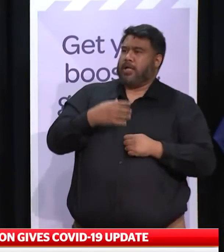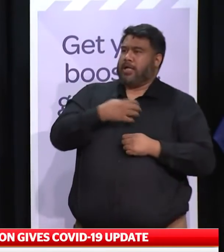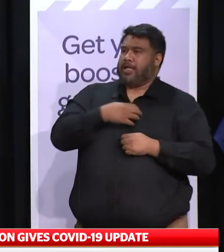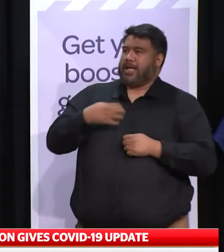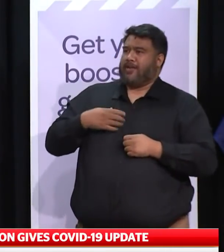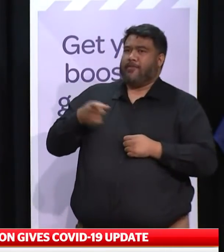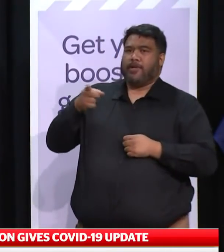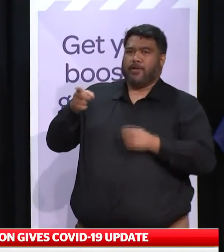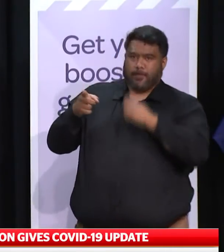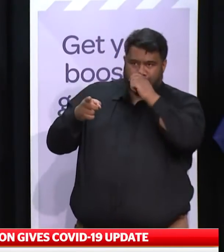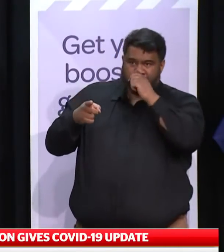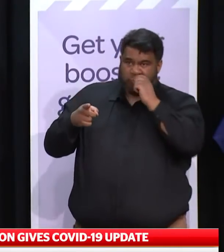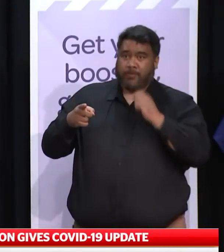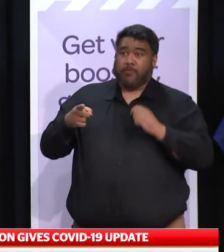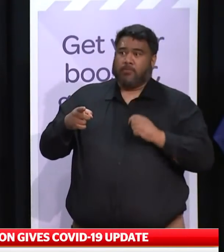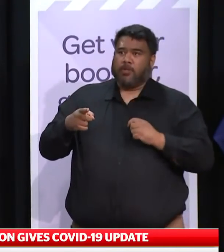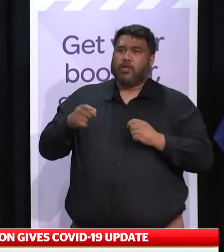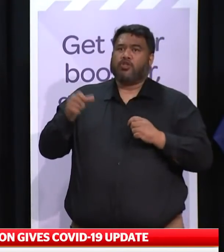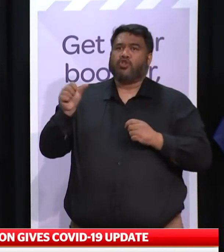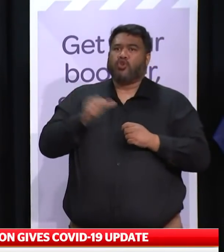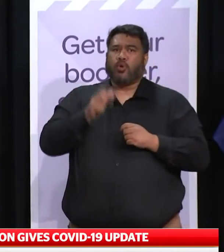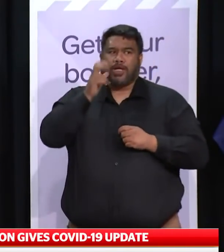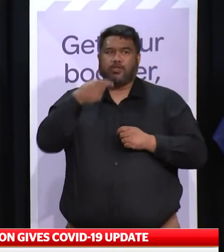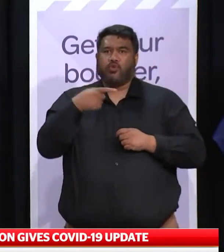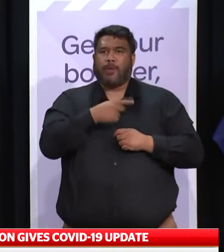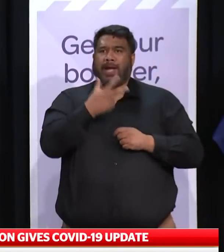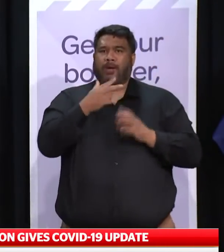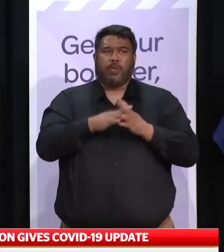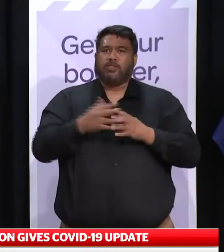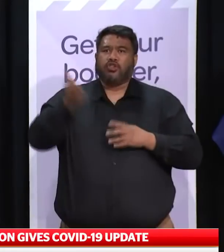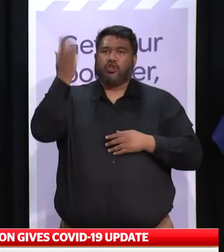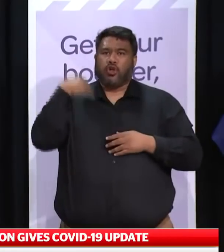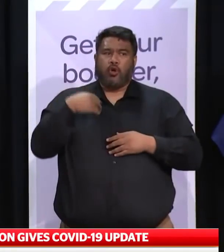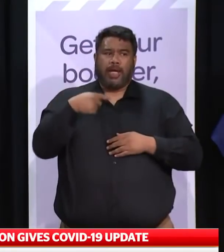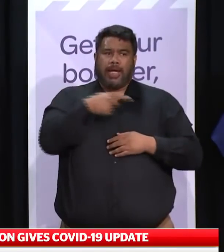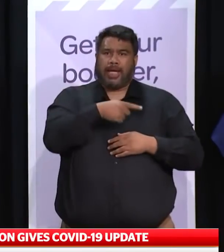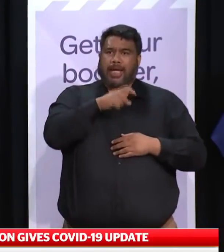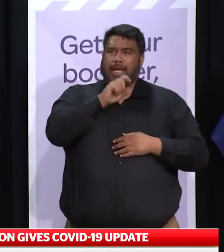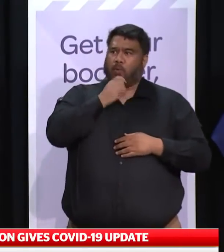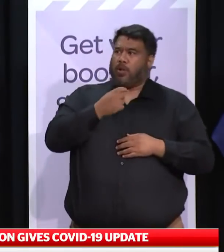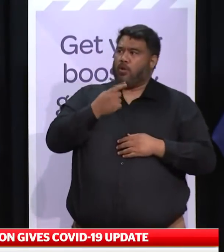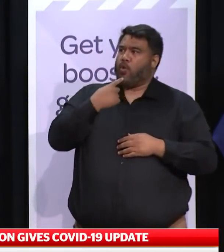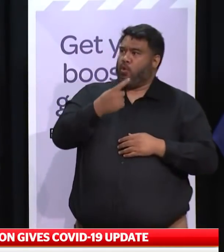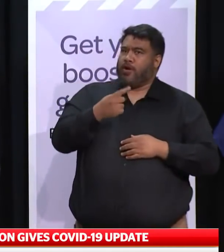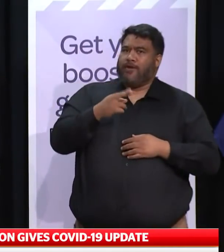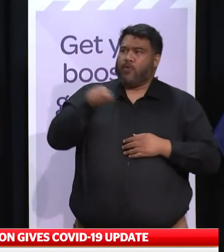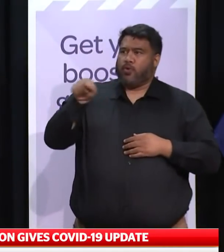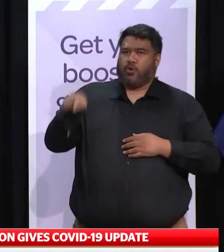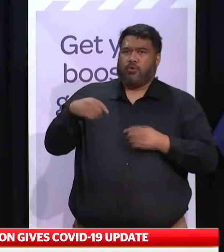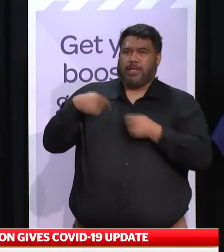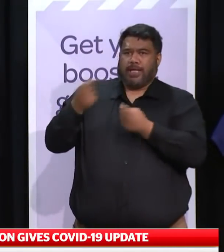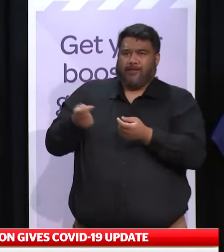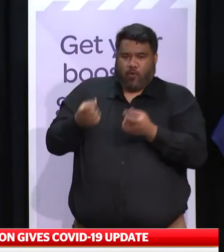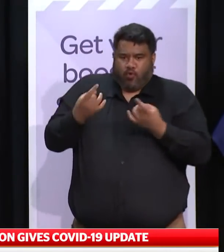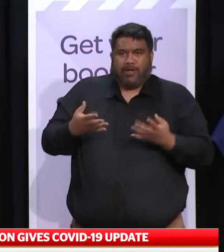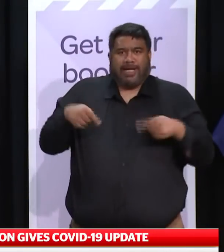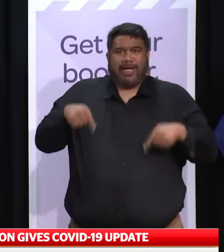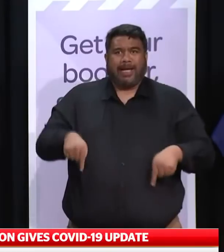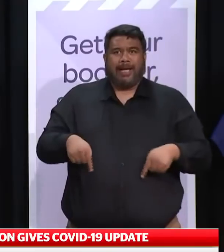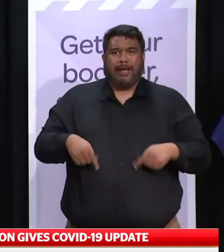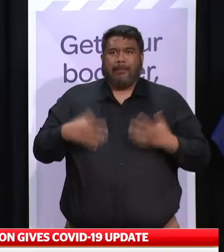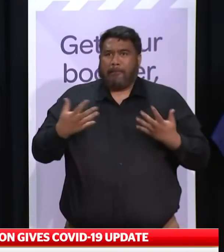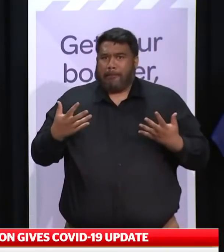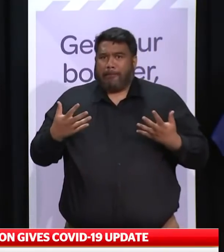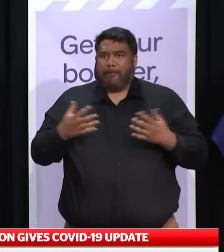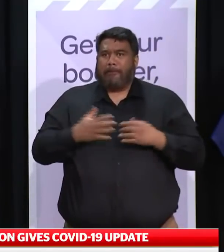ago, when the offer was first made, all the supplies, that 20 million would be here already. Oh, I'm not sure. I'd have to go